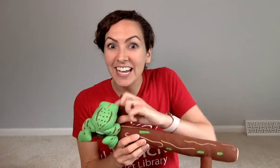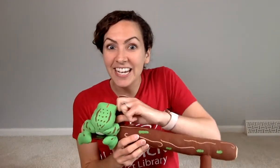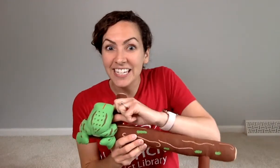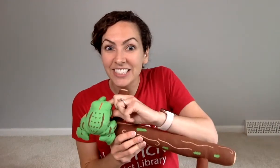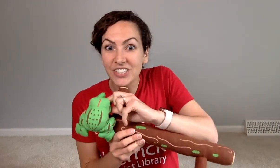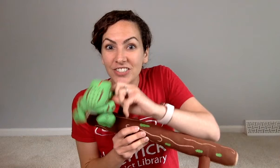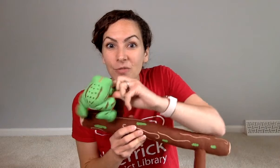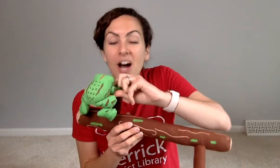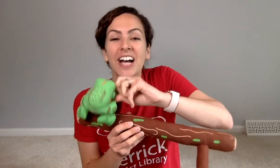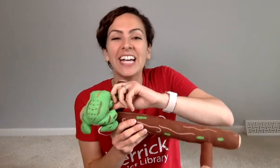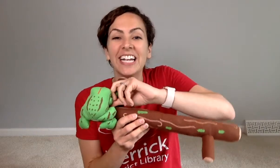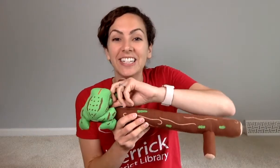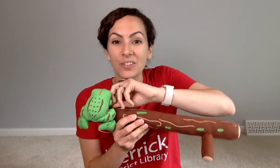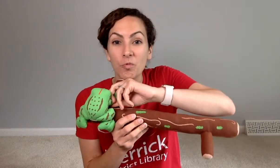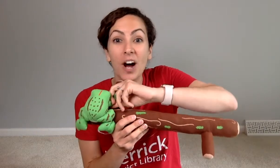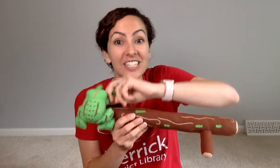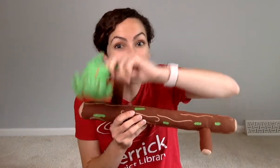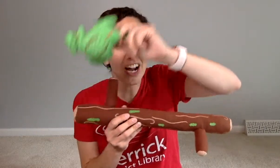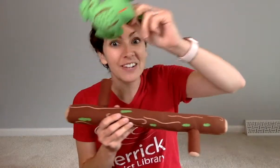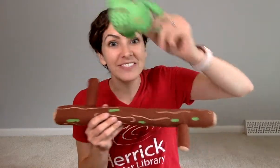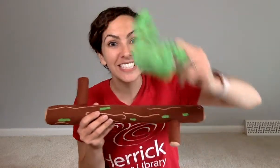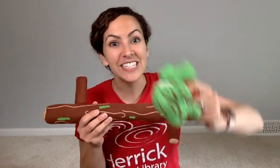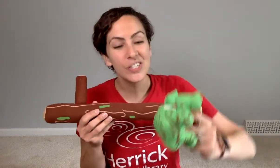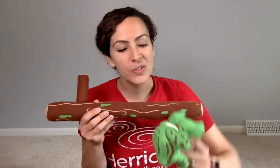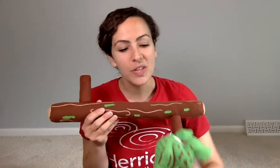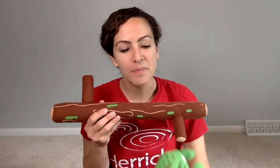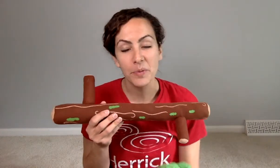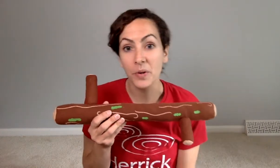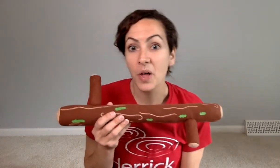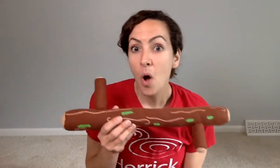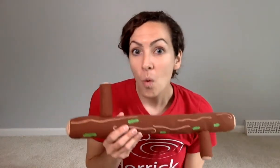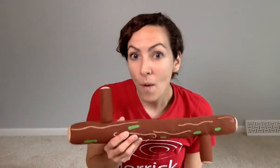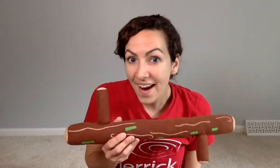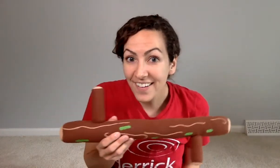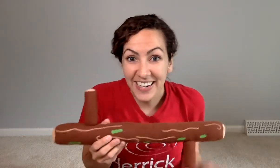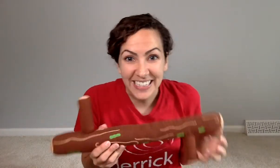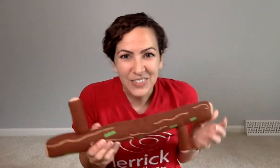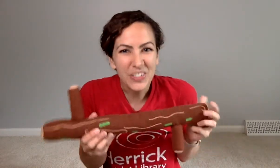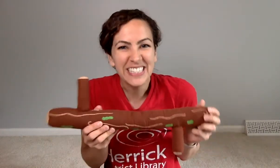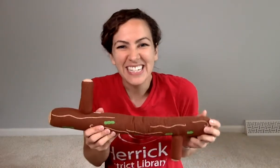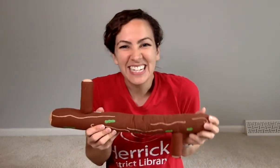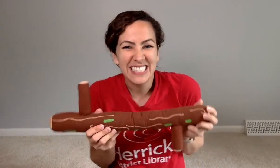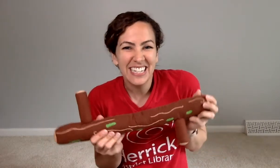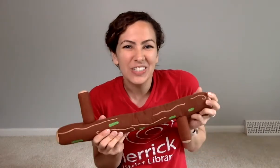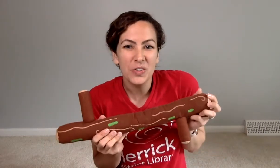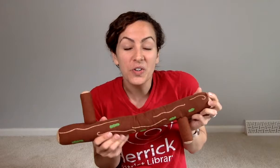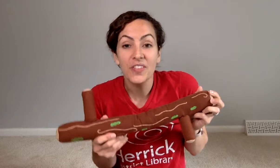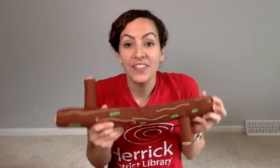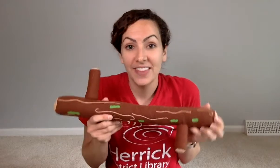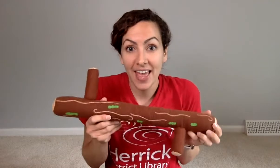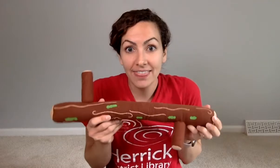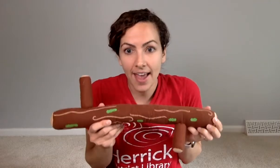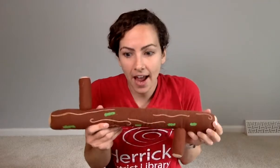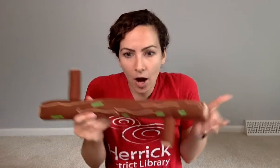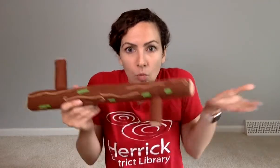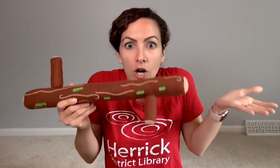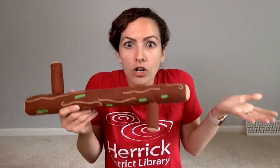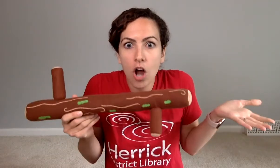Then one jumped into the pool where it was nice and cool. Then there were no